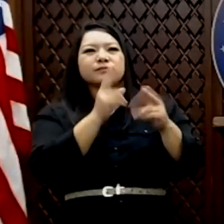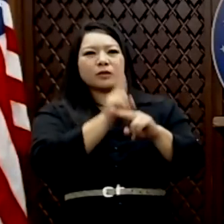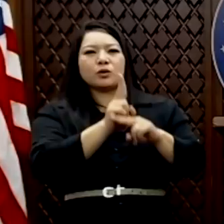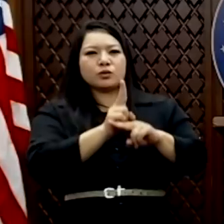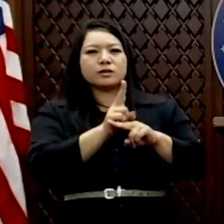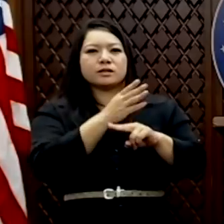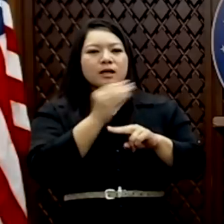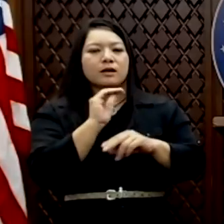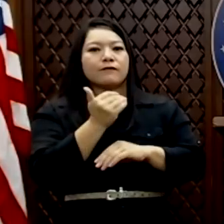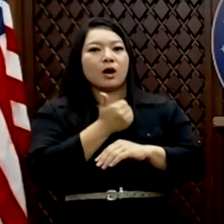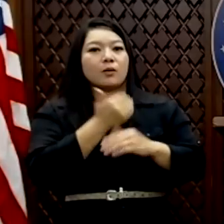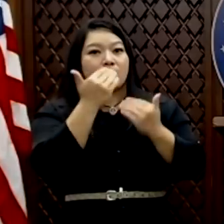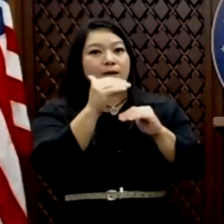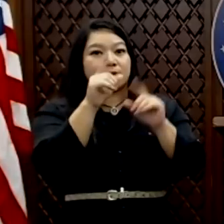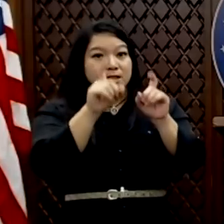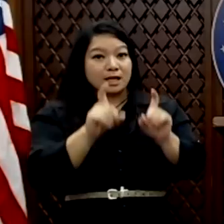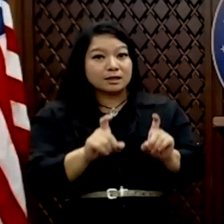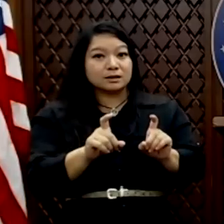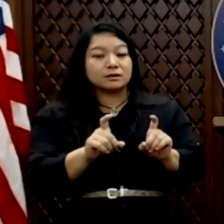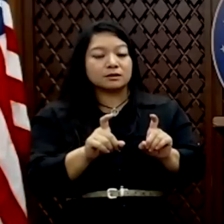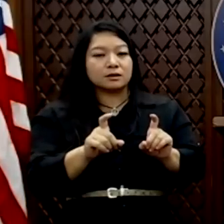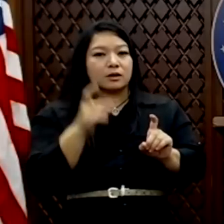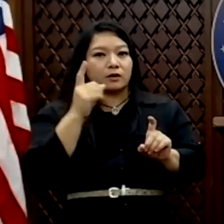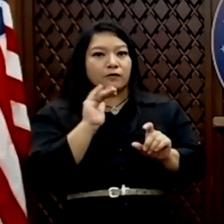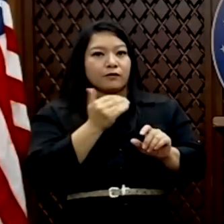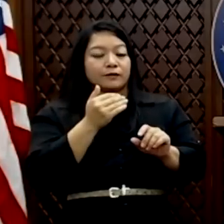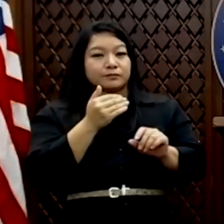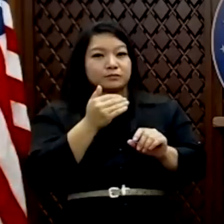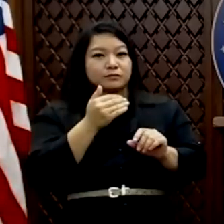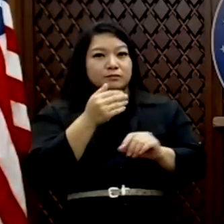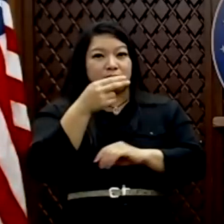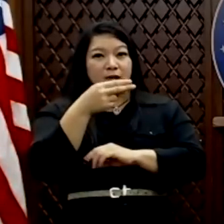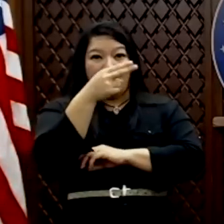and of our limited test capacity to the very high risk,